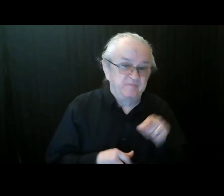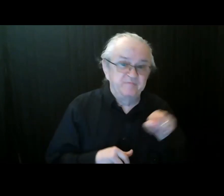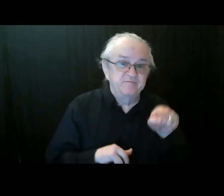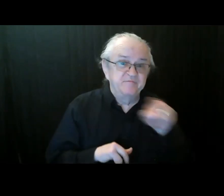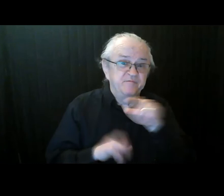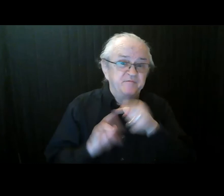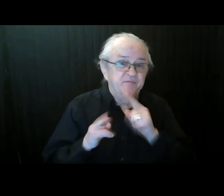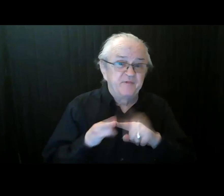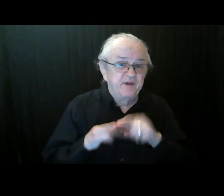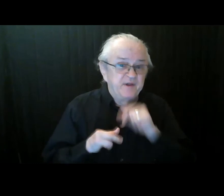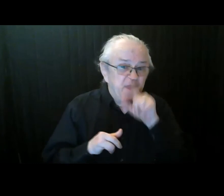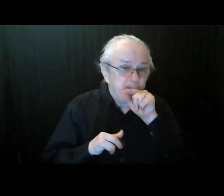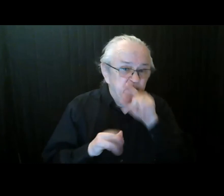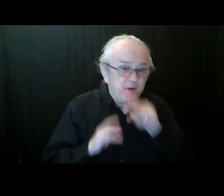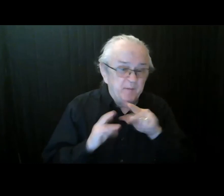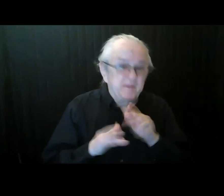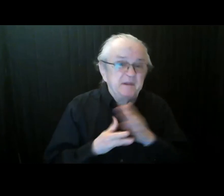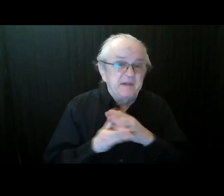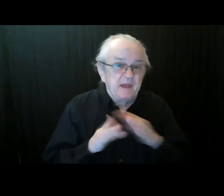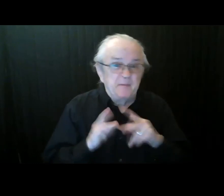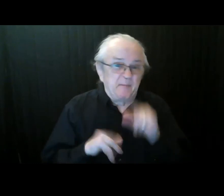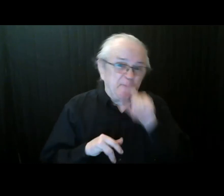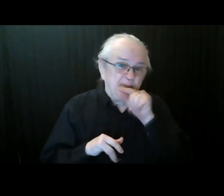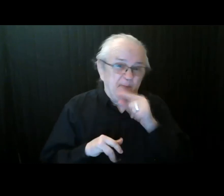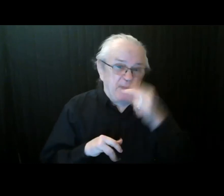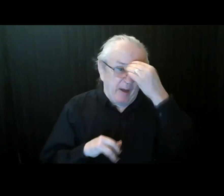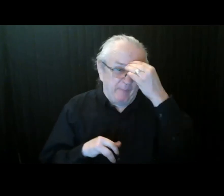brains, sure. We live in Denton, College Town.